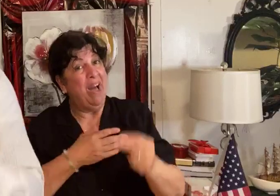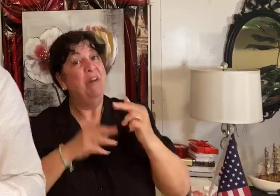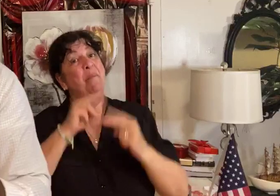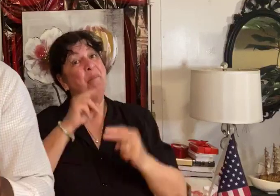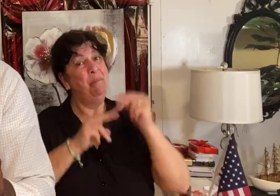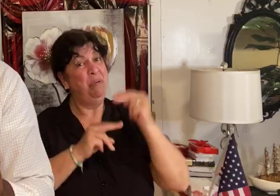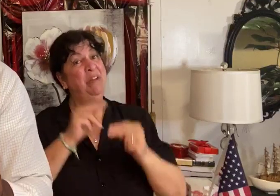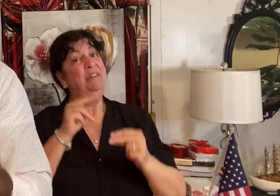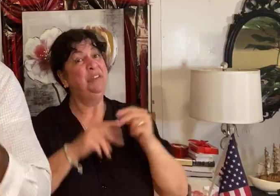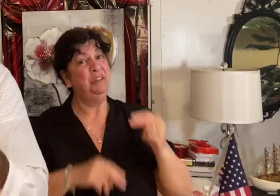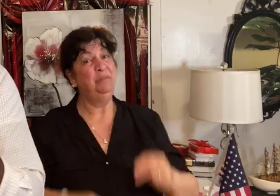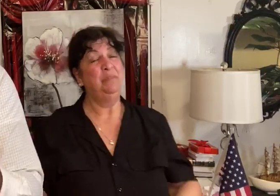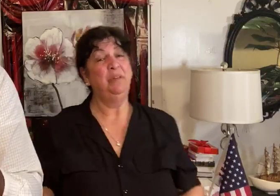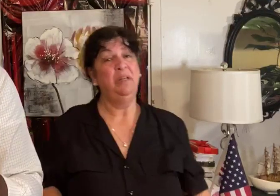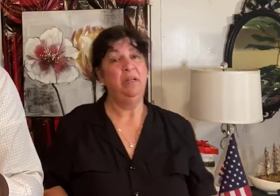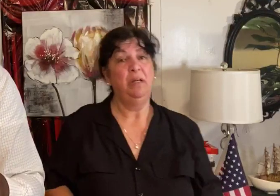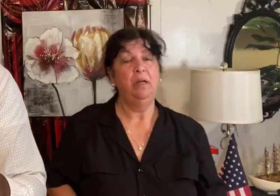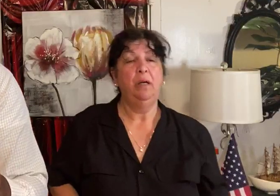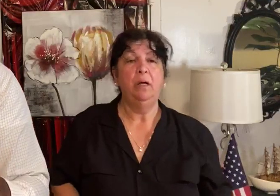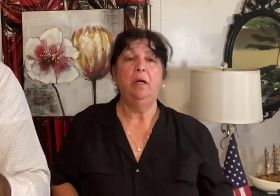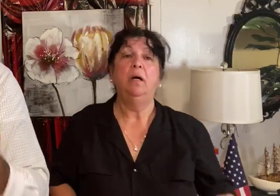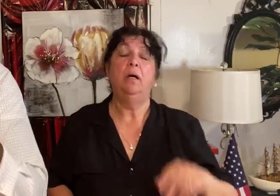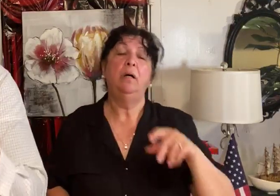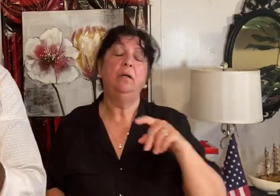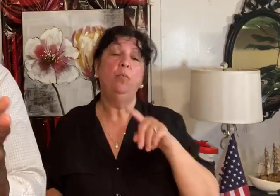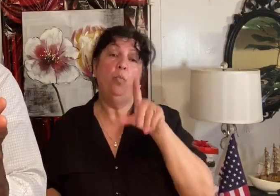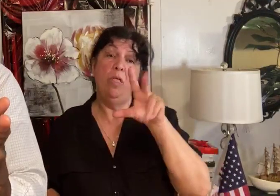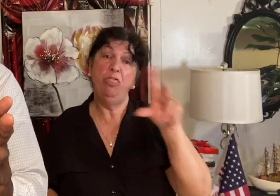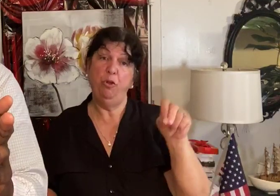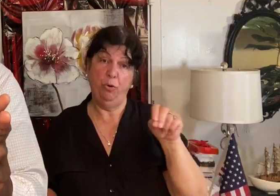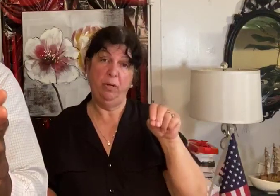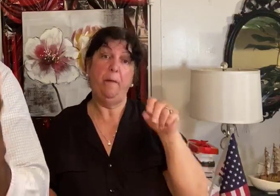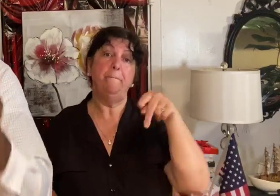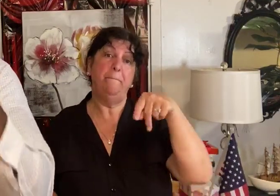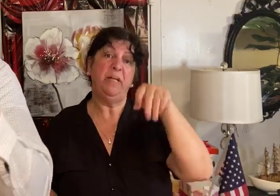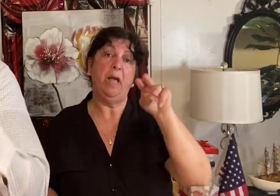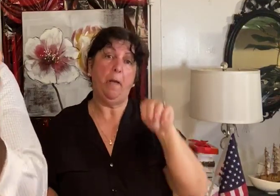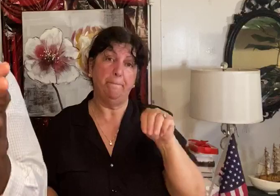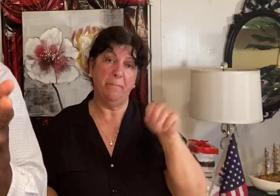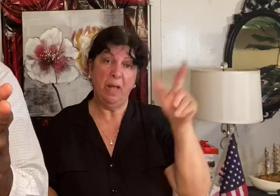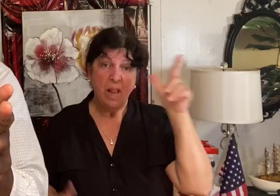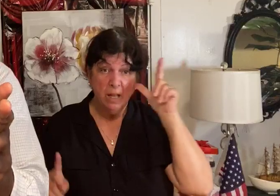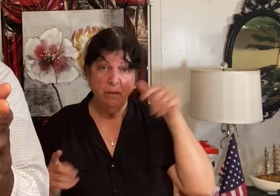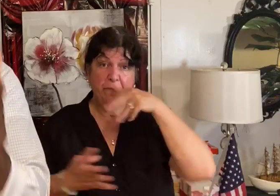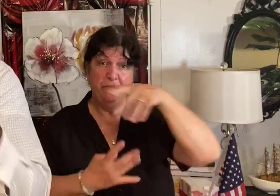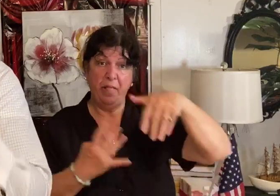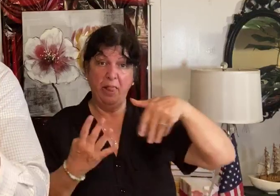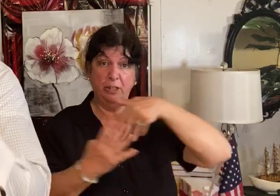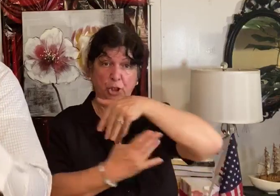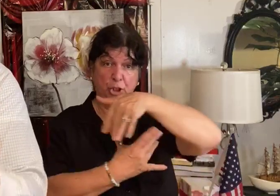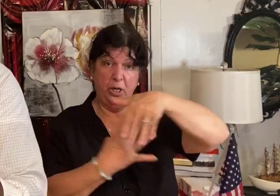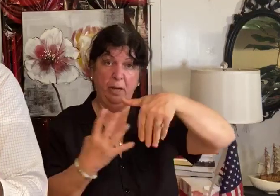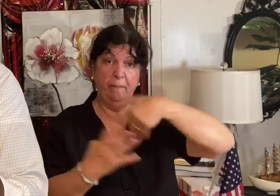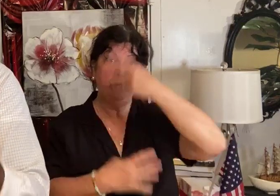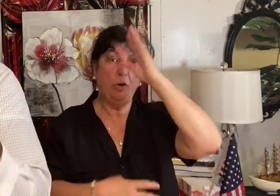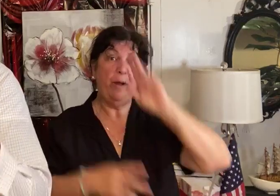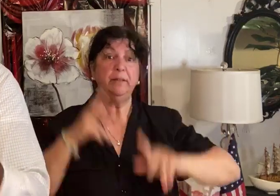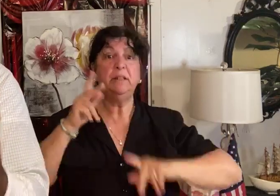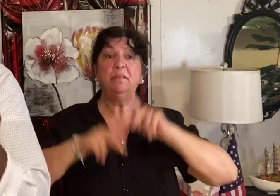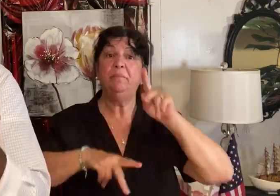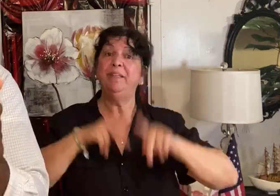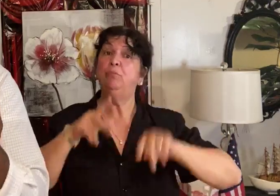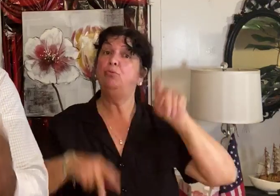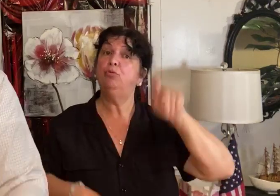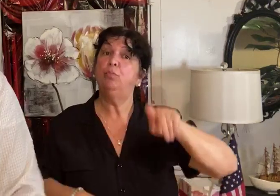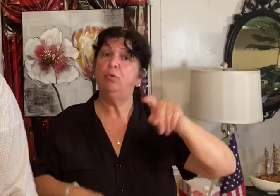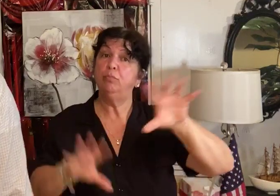Someone's asking right now, 1:30 p.m. Now listen, fellowship. God's people are